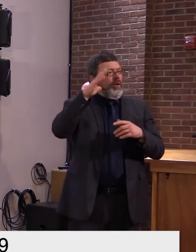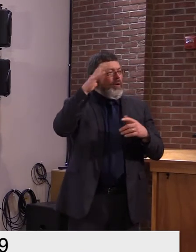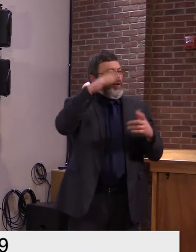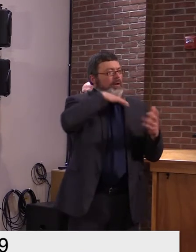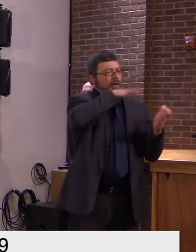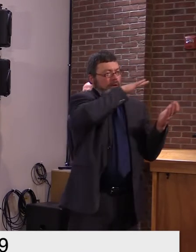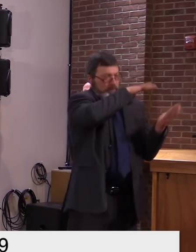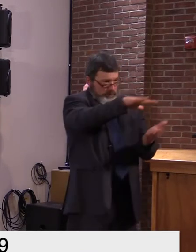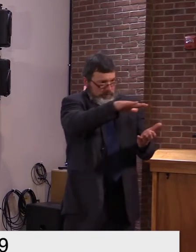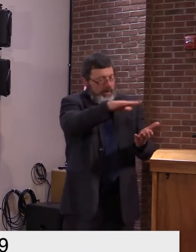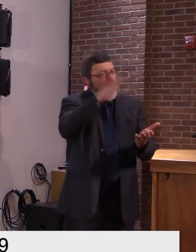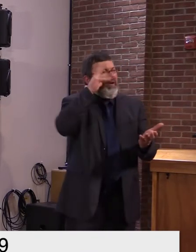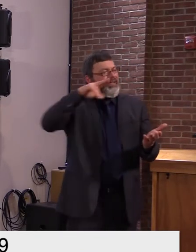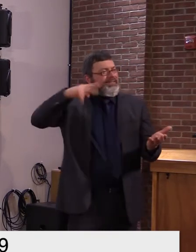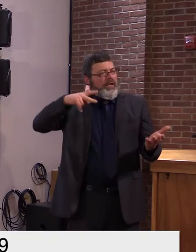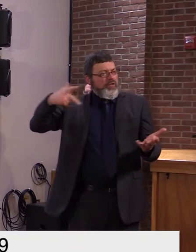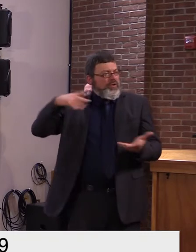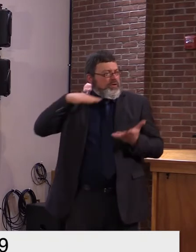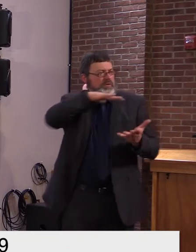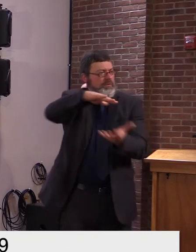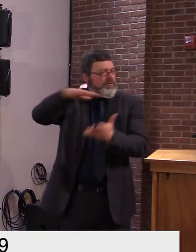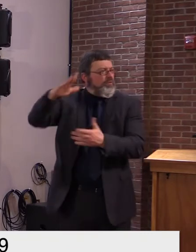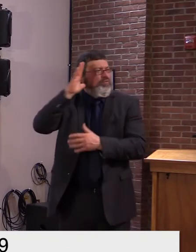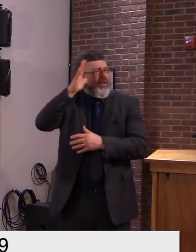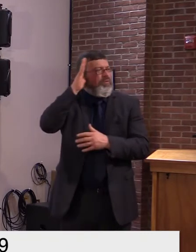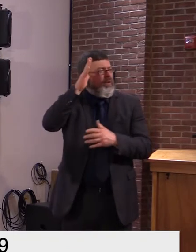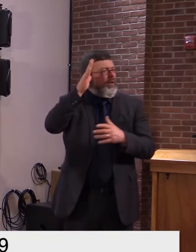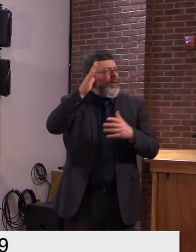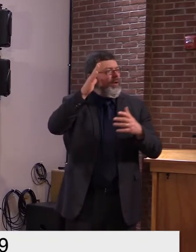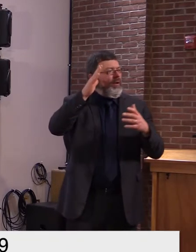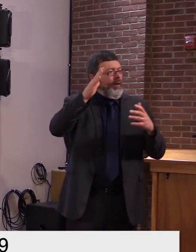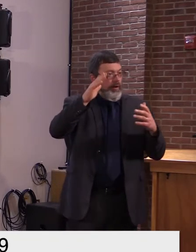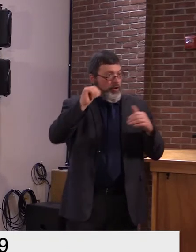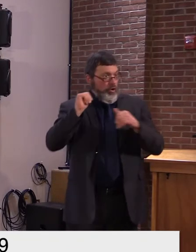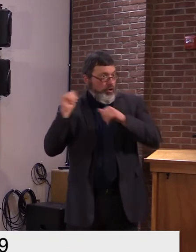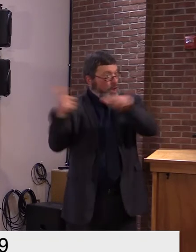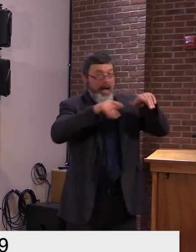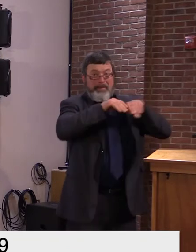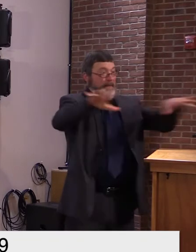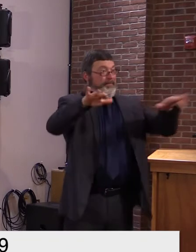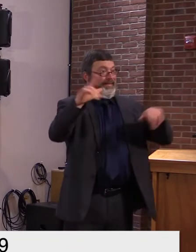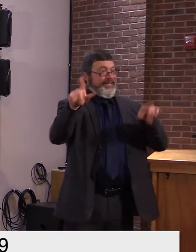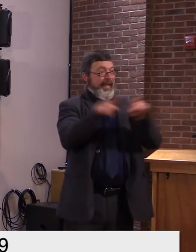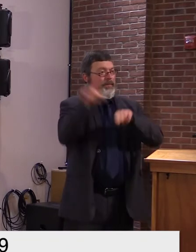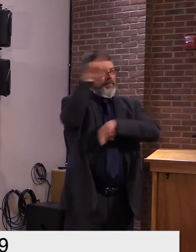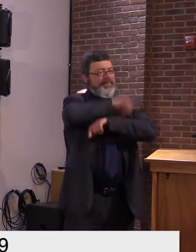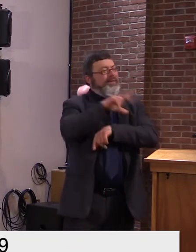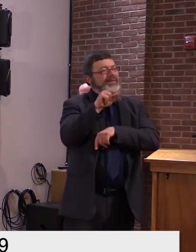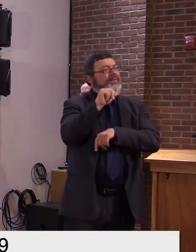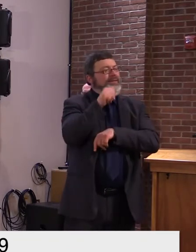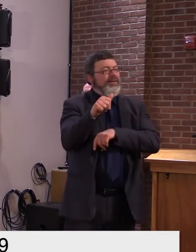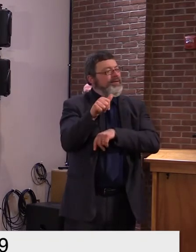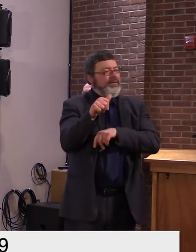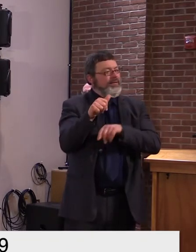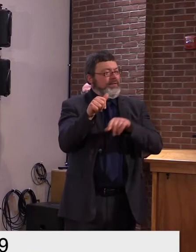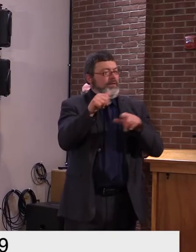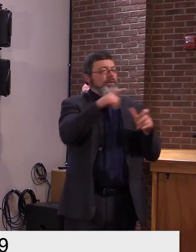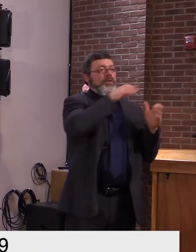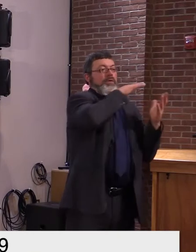time in getting the results back. So it won't be instantaneous numbers from that I don't believe will be